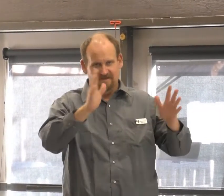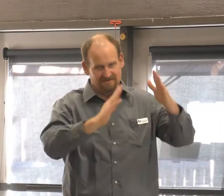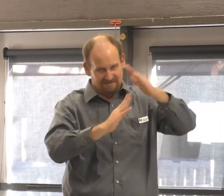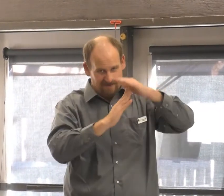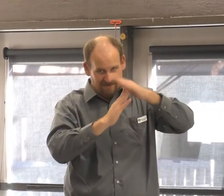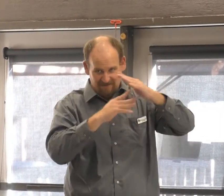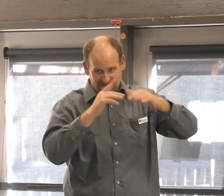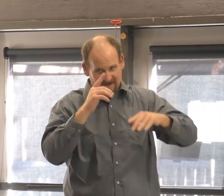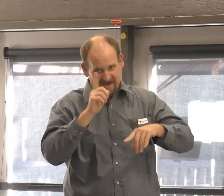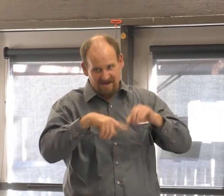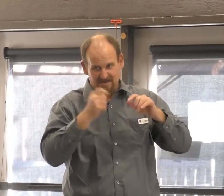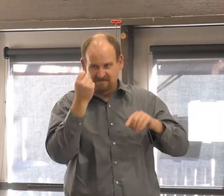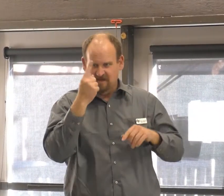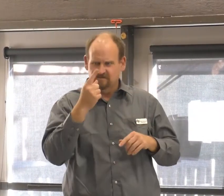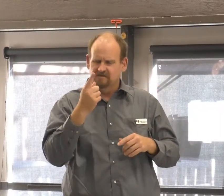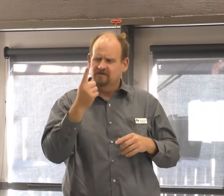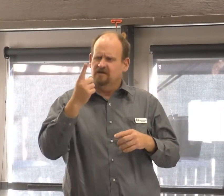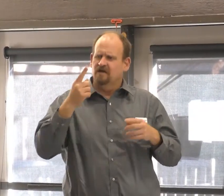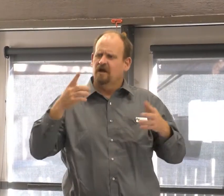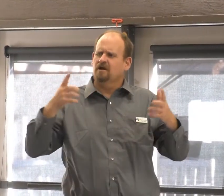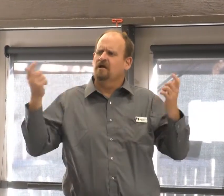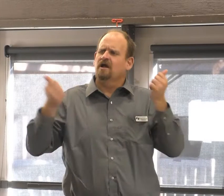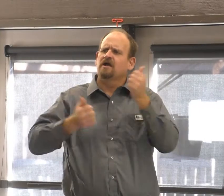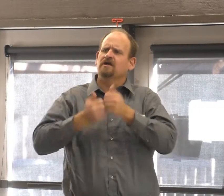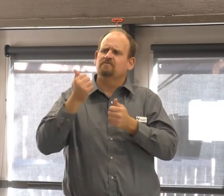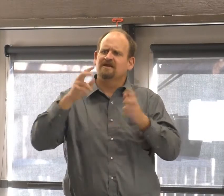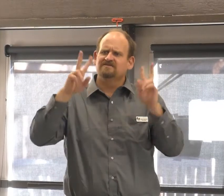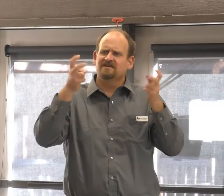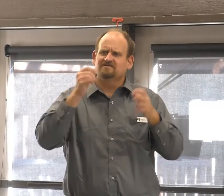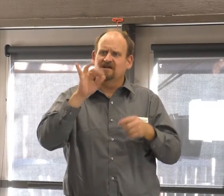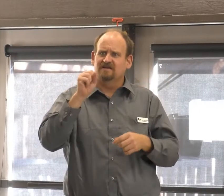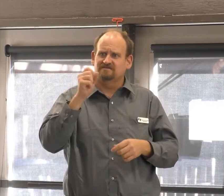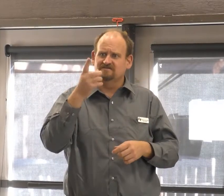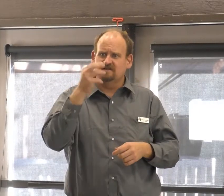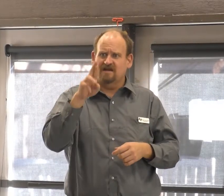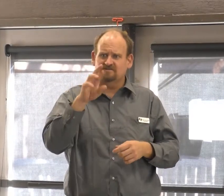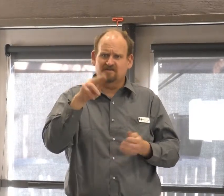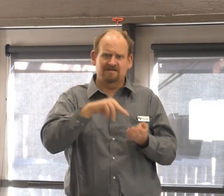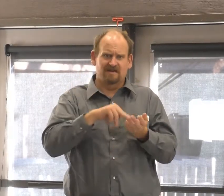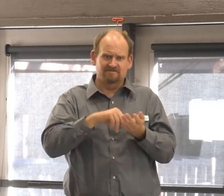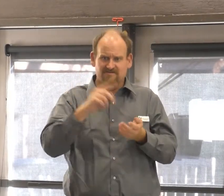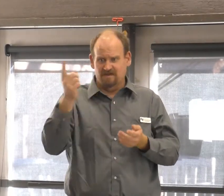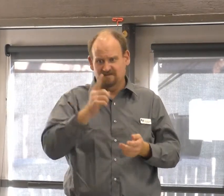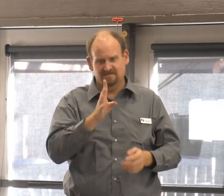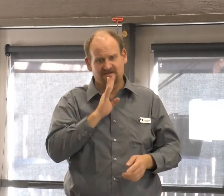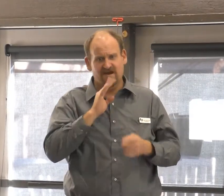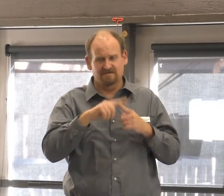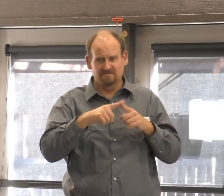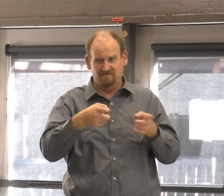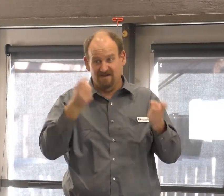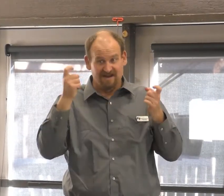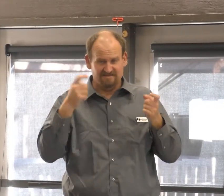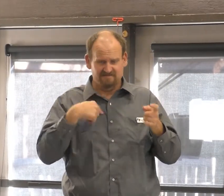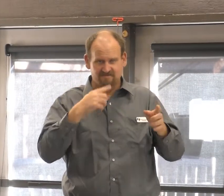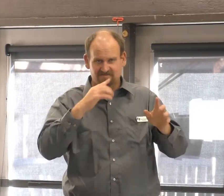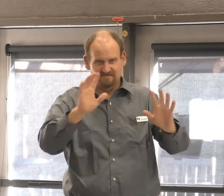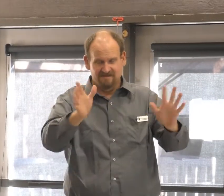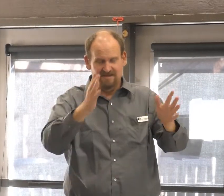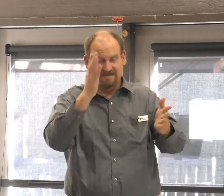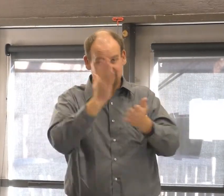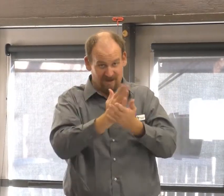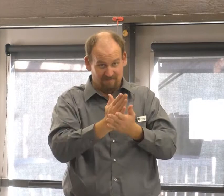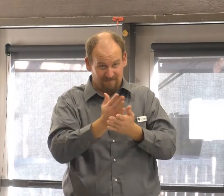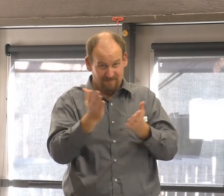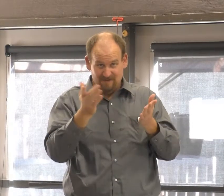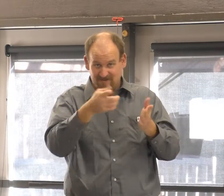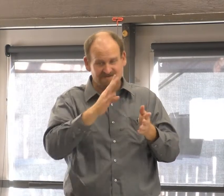know, I'll immediately say, you know what, I'm not understanding, time out here for a second, because, you know, then they'll have the doctor come in and they talk